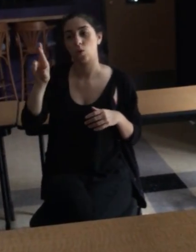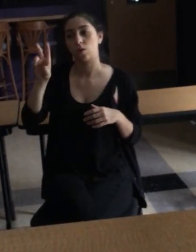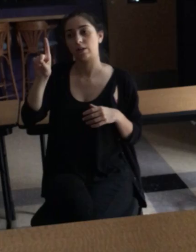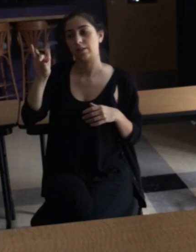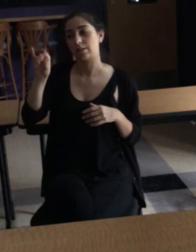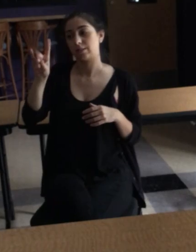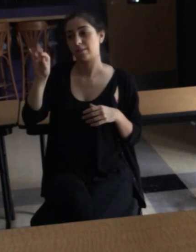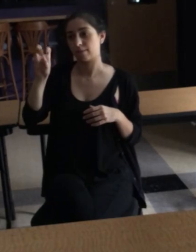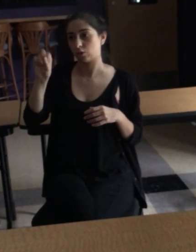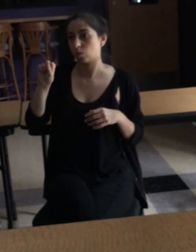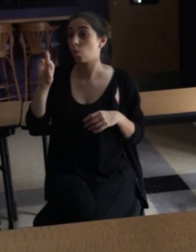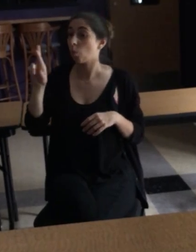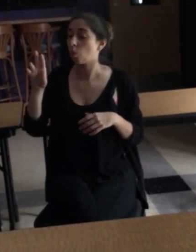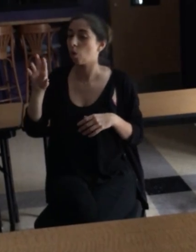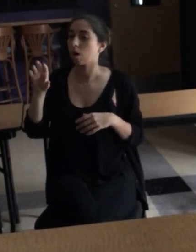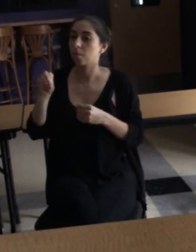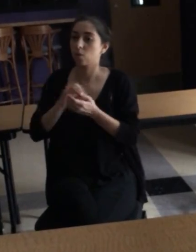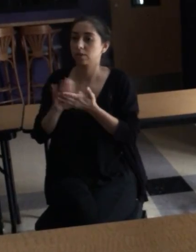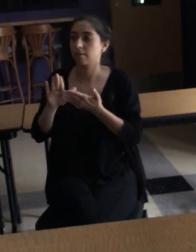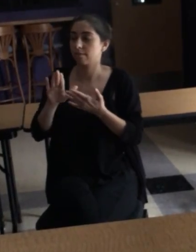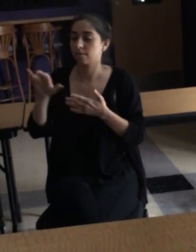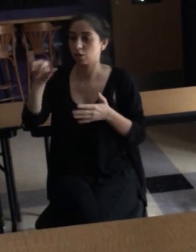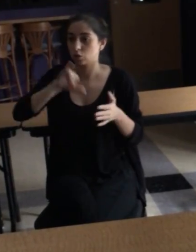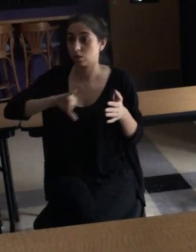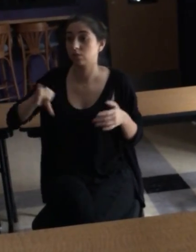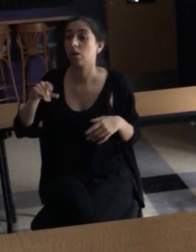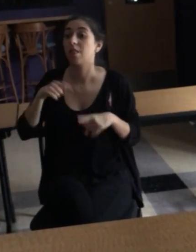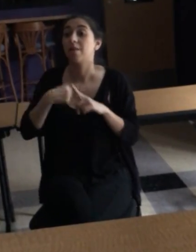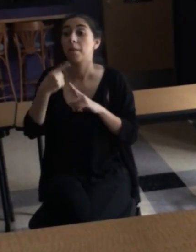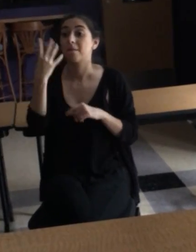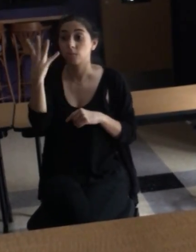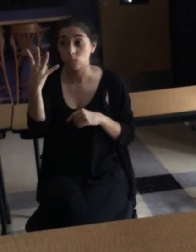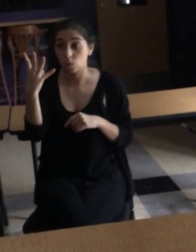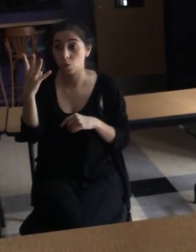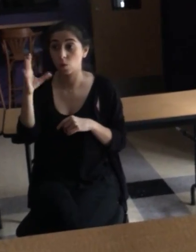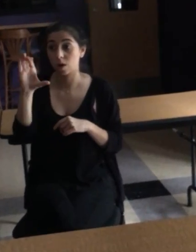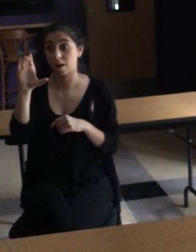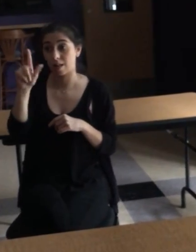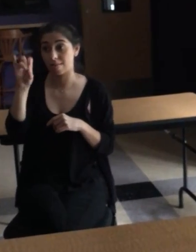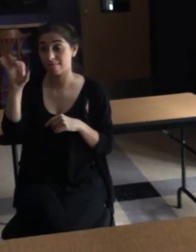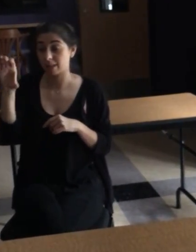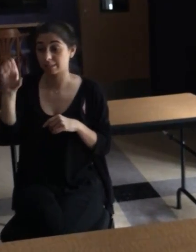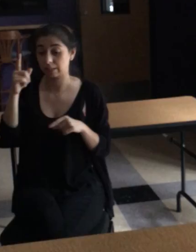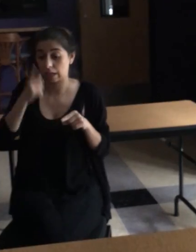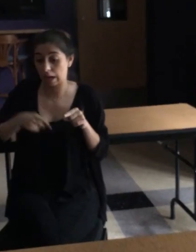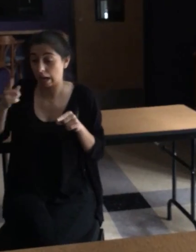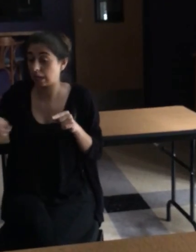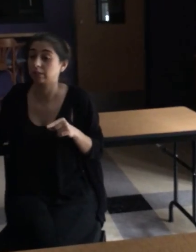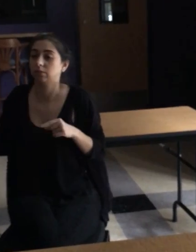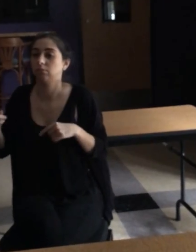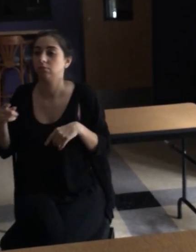emulsified dressing, and 4 classic cuts spread out 2 and 2 on the 2 different